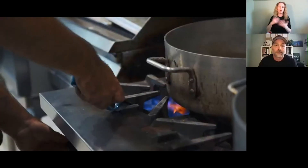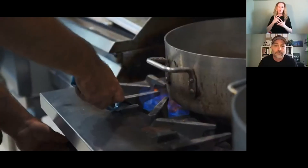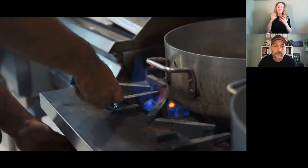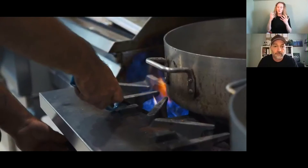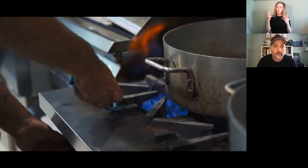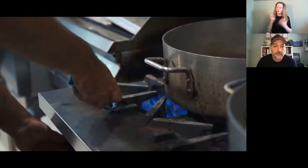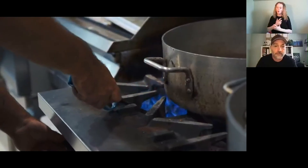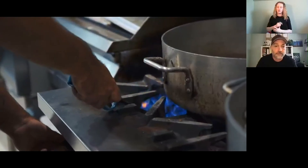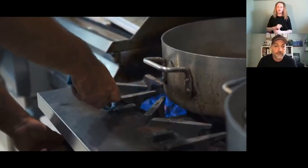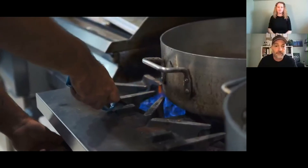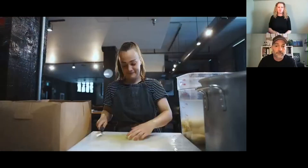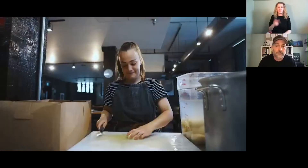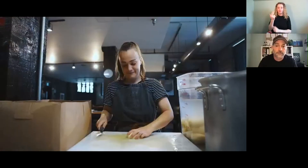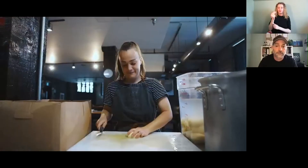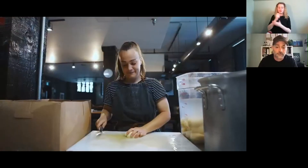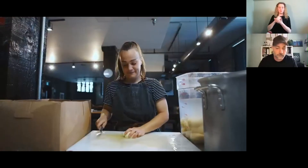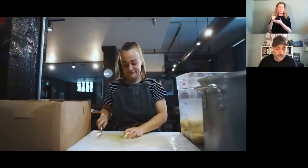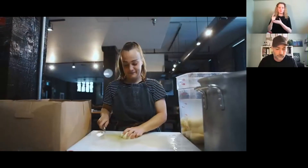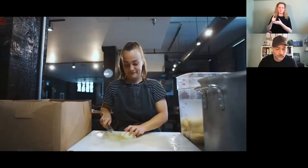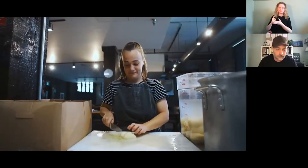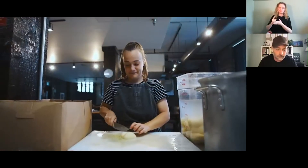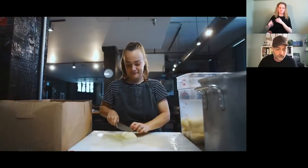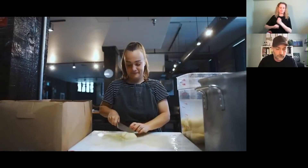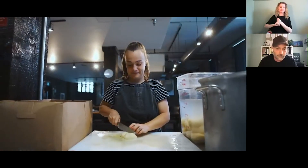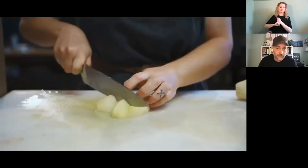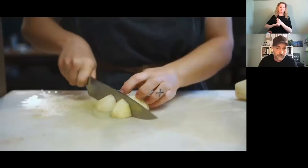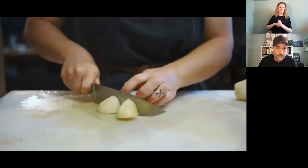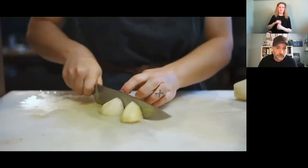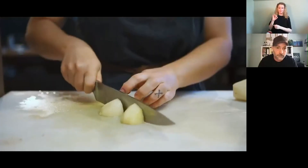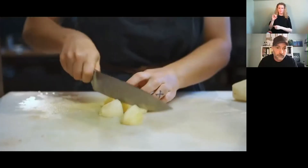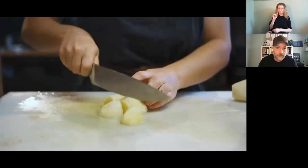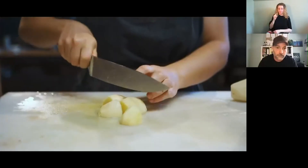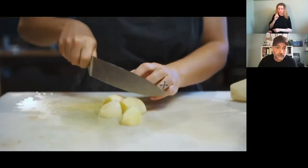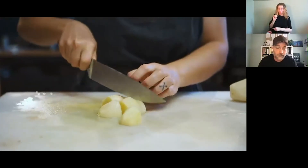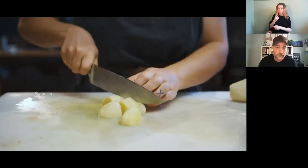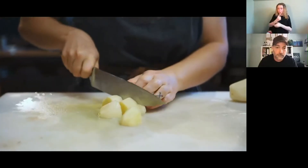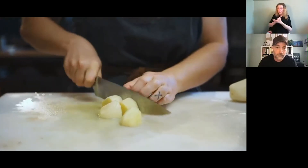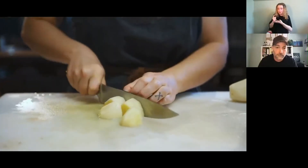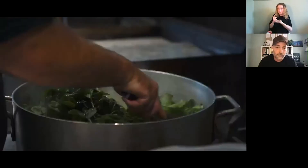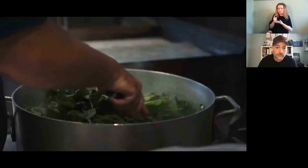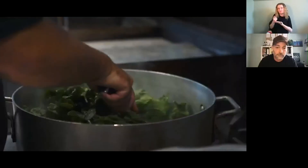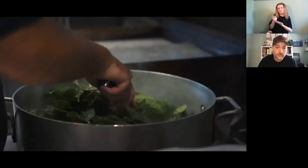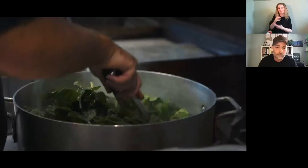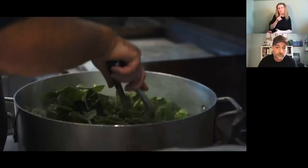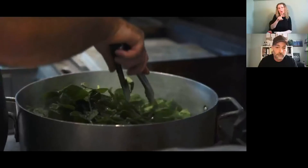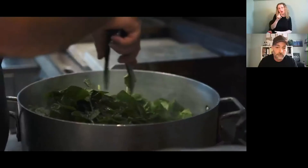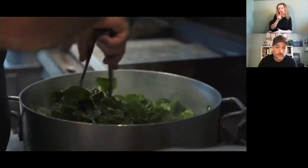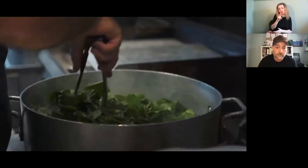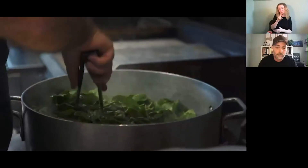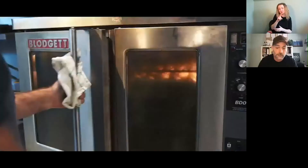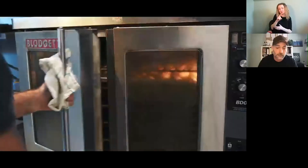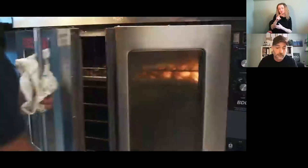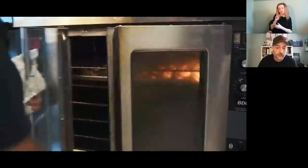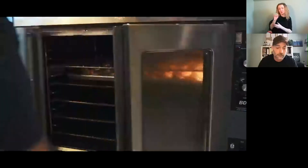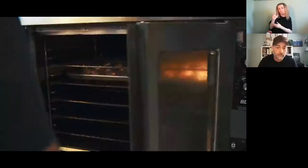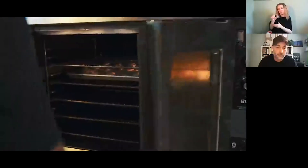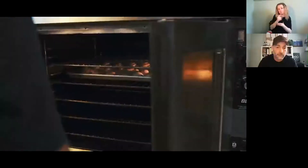how to get the money for your buck. The first couple of weeks, we were only doing a few hundred meals.